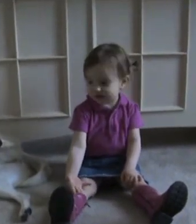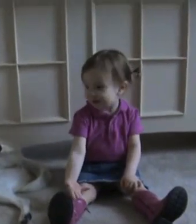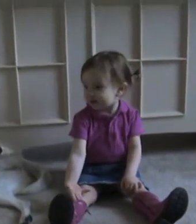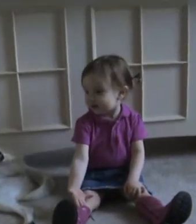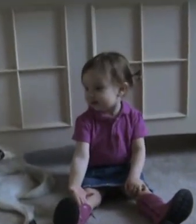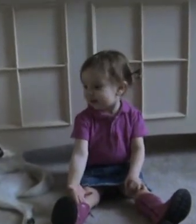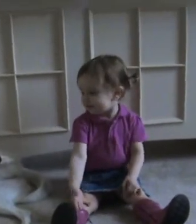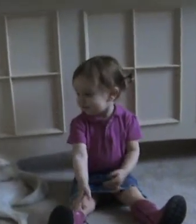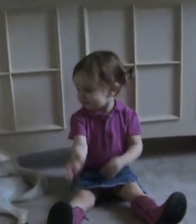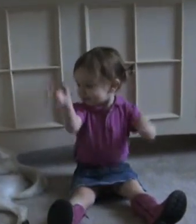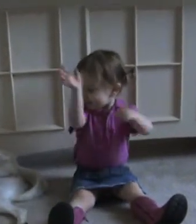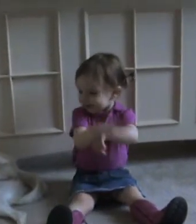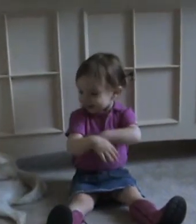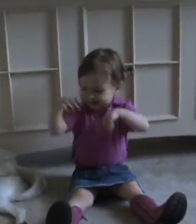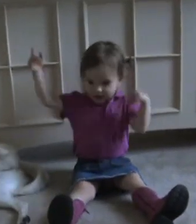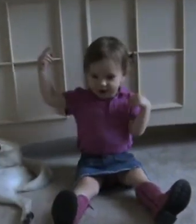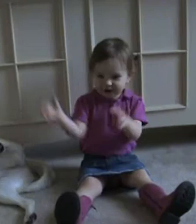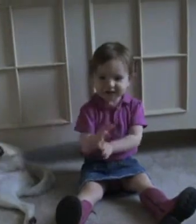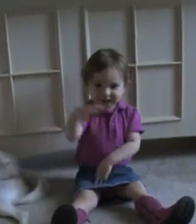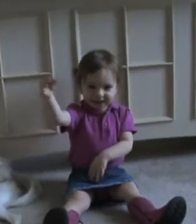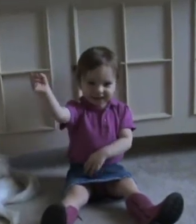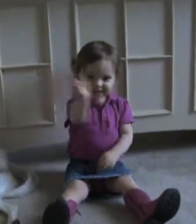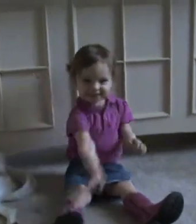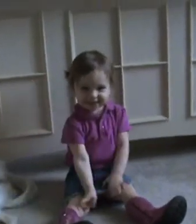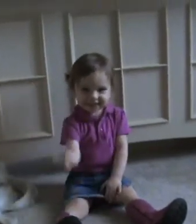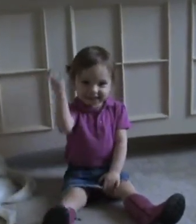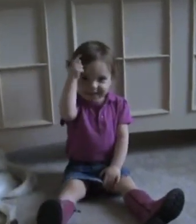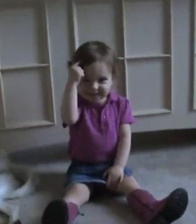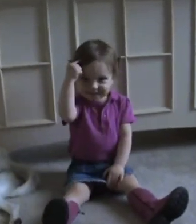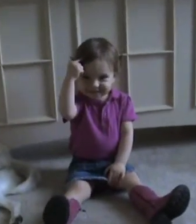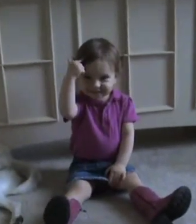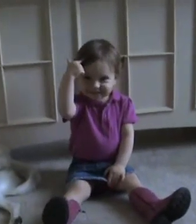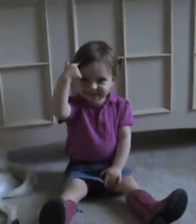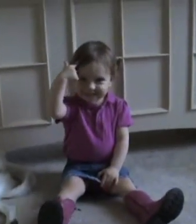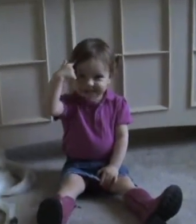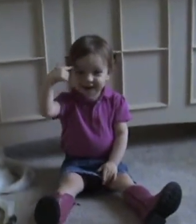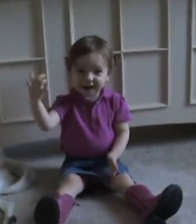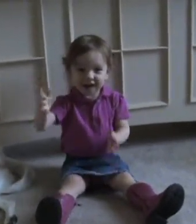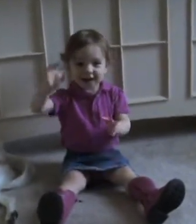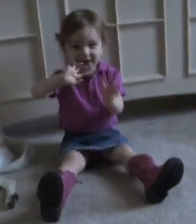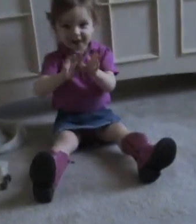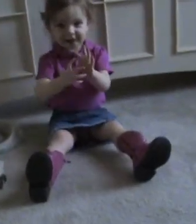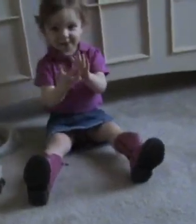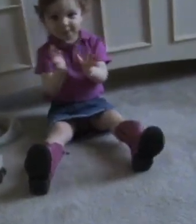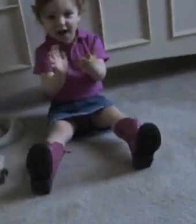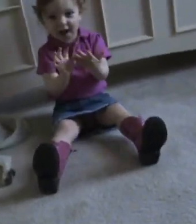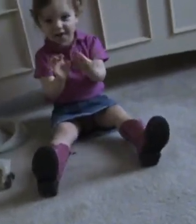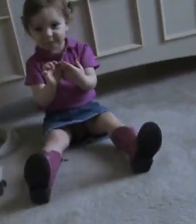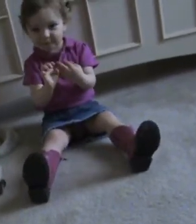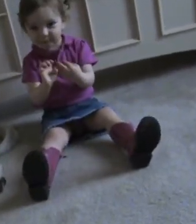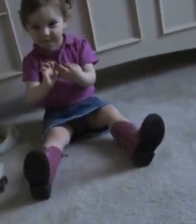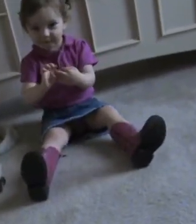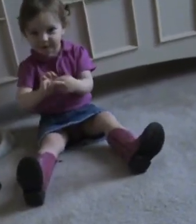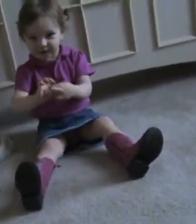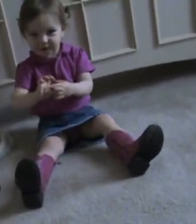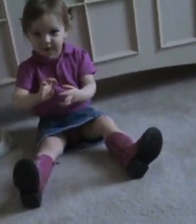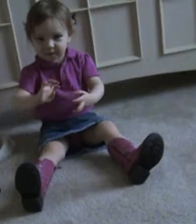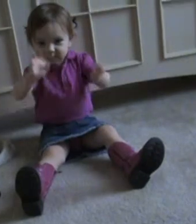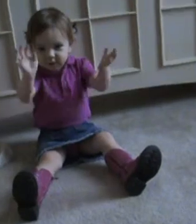Jesus loves me, this I know, for the Bible tells